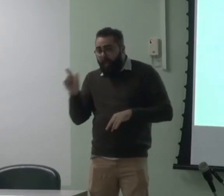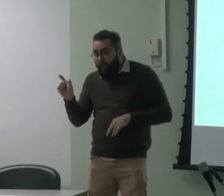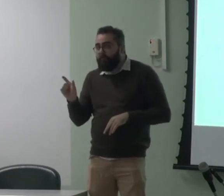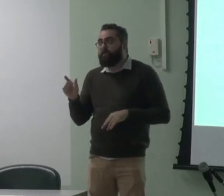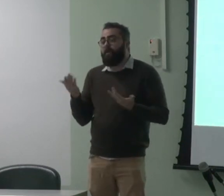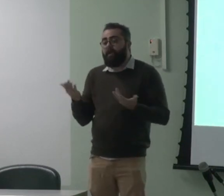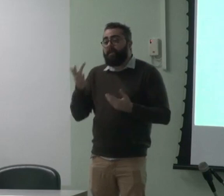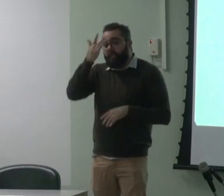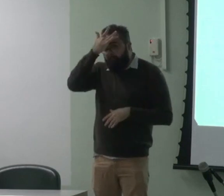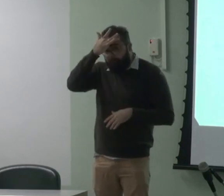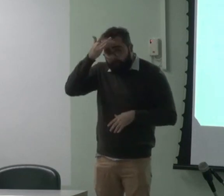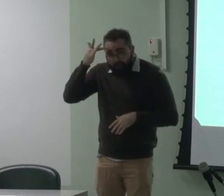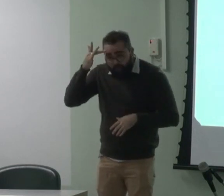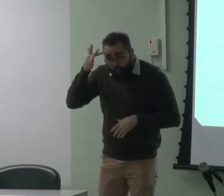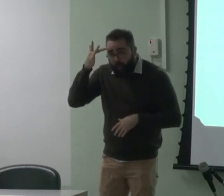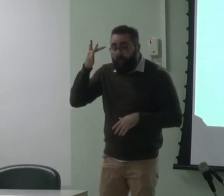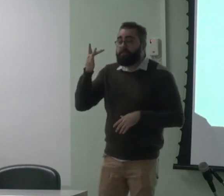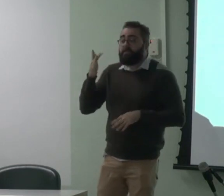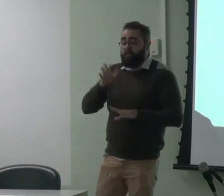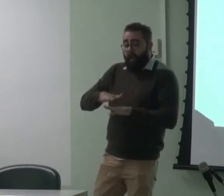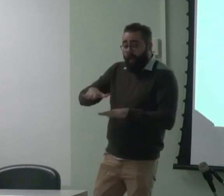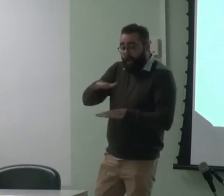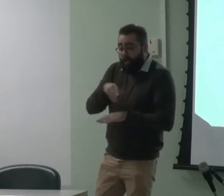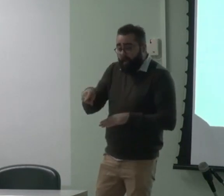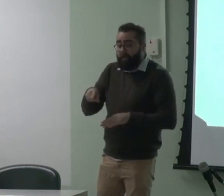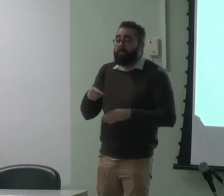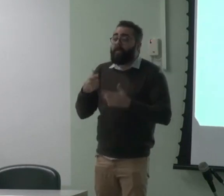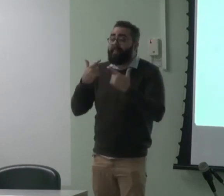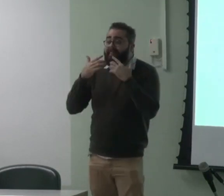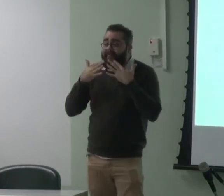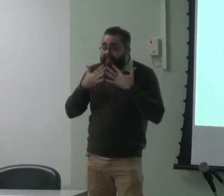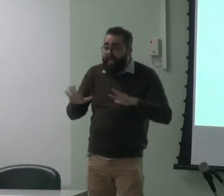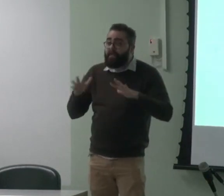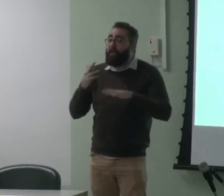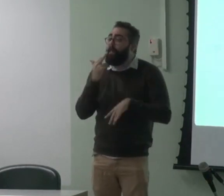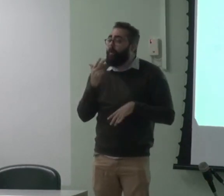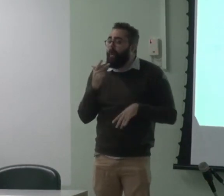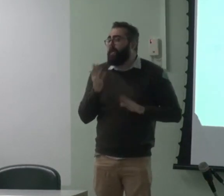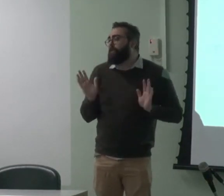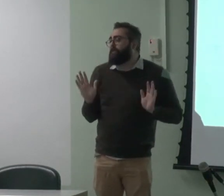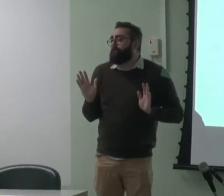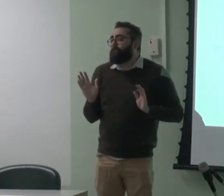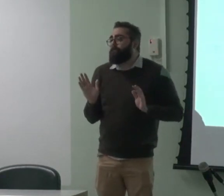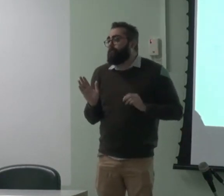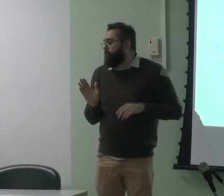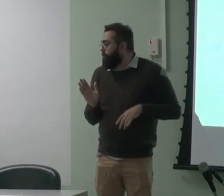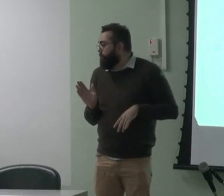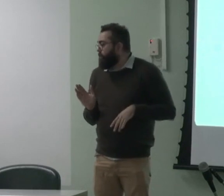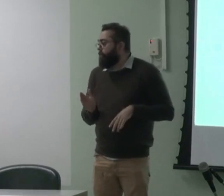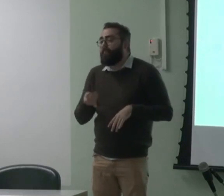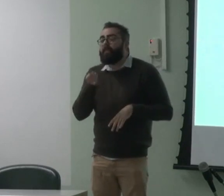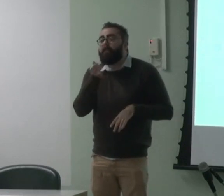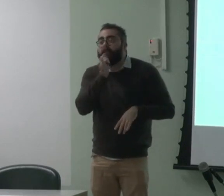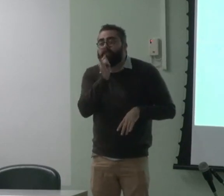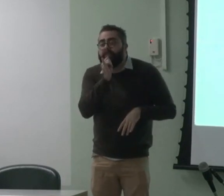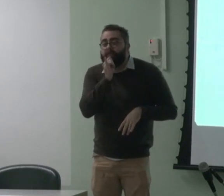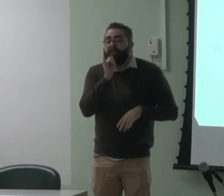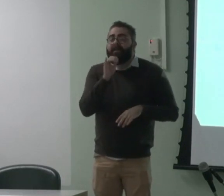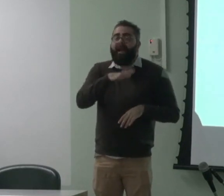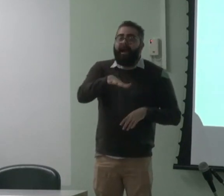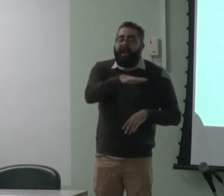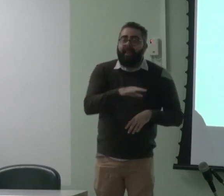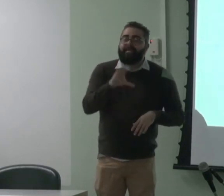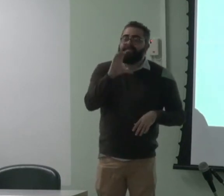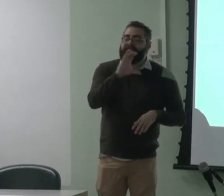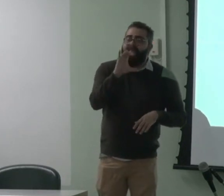doing natural language processing, were part of them were just computer scientists, and other were